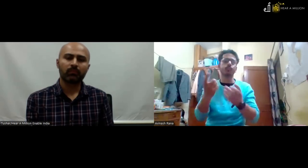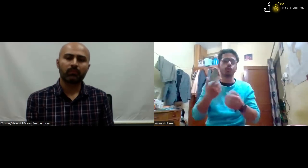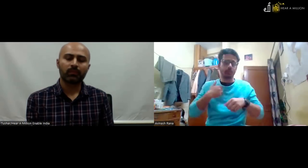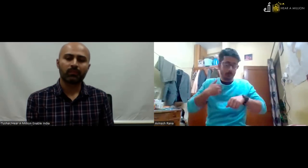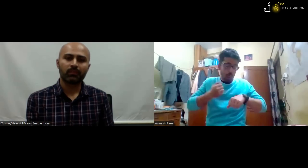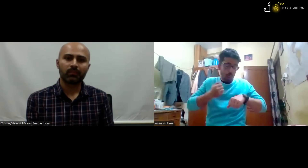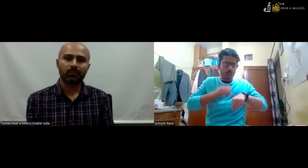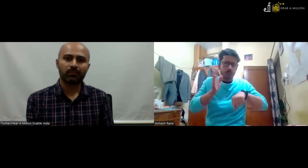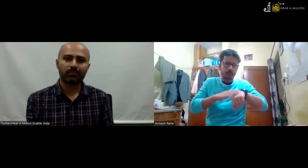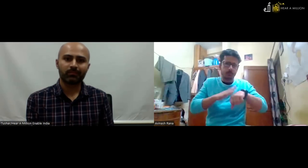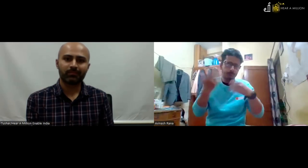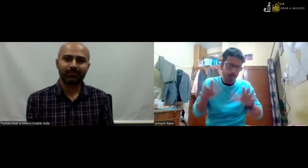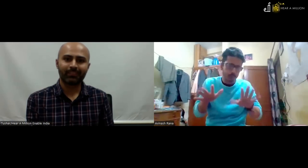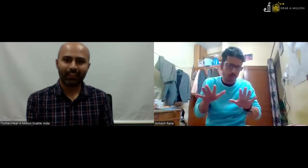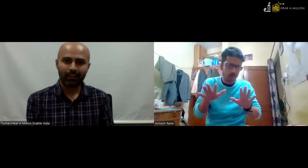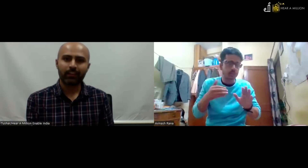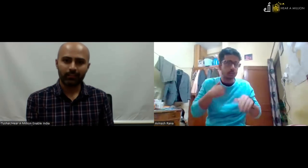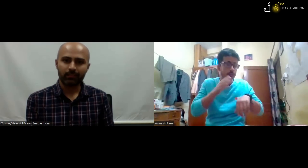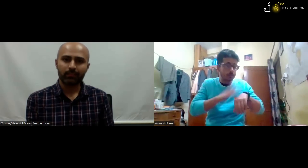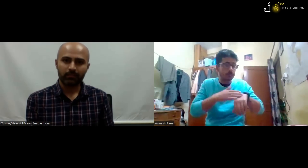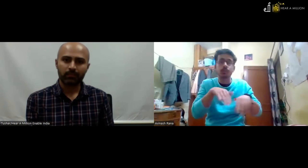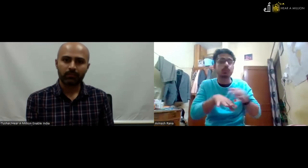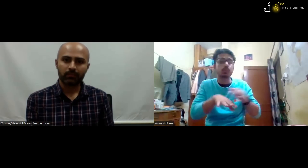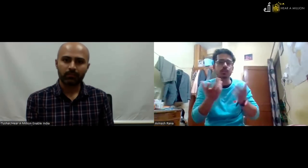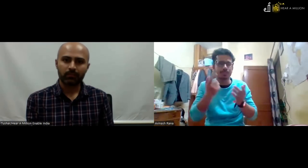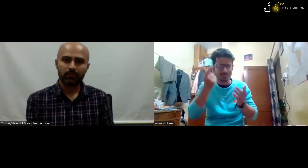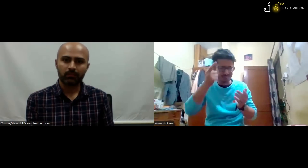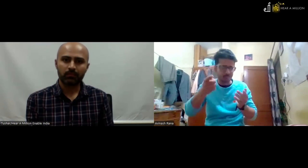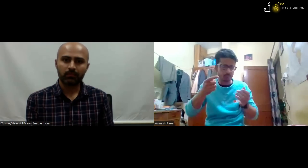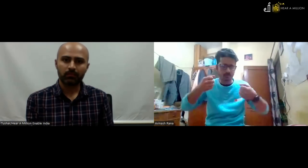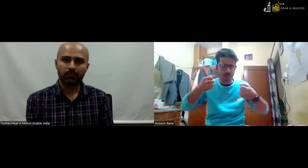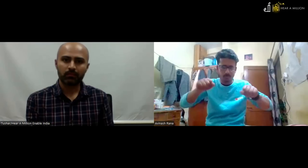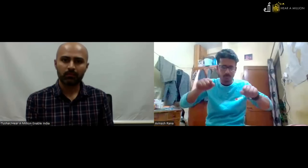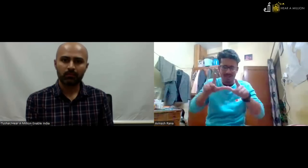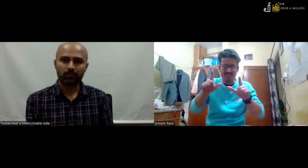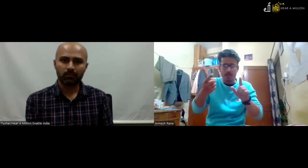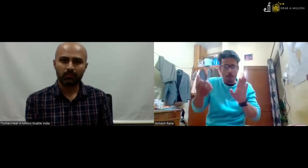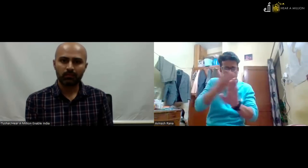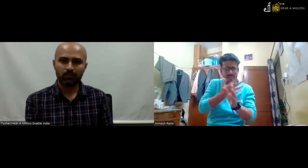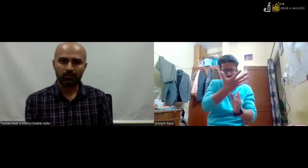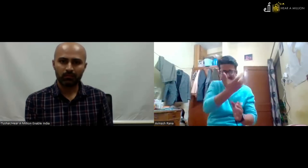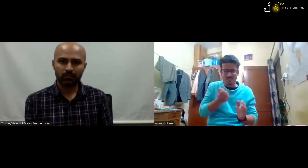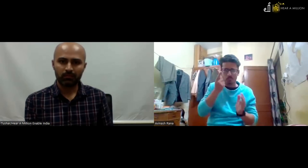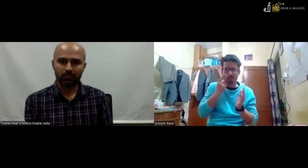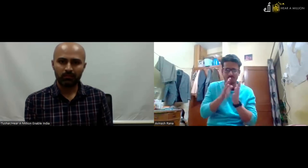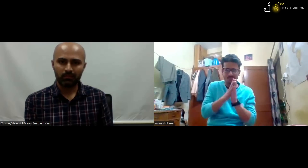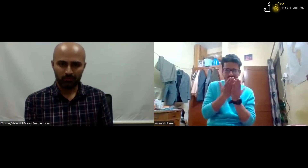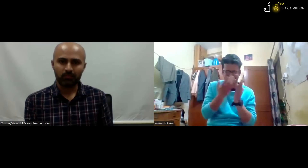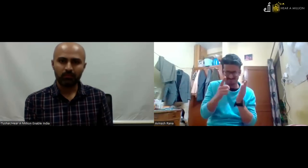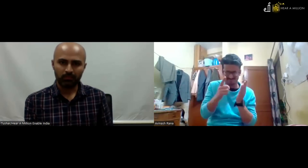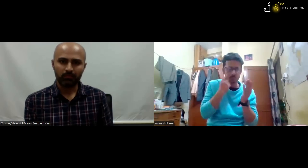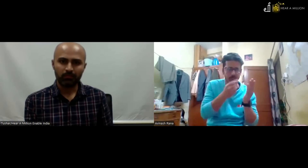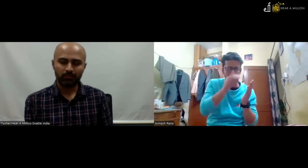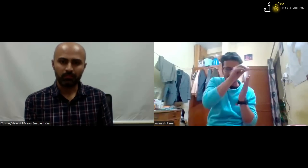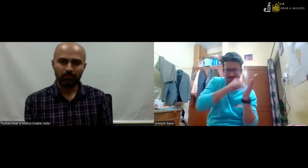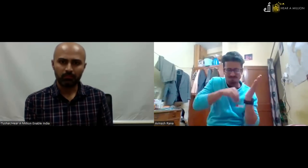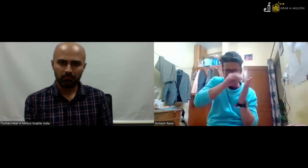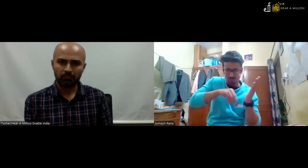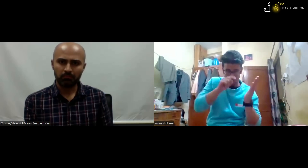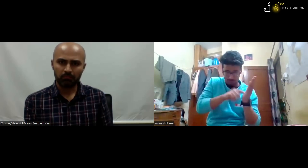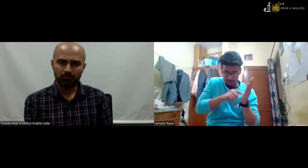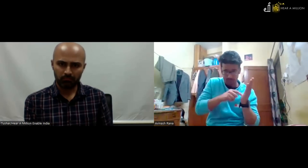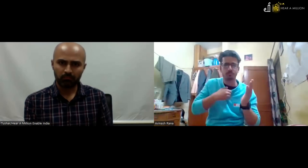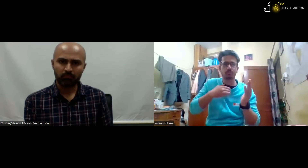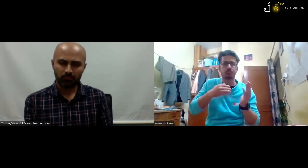Avinash Rana. I would like to ask you, at my experience, for the, earlier you